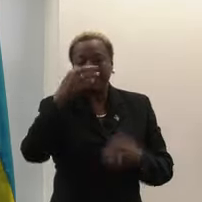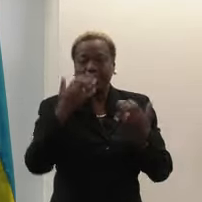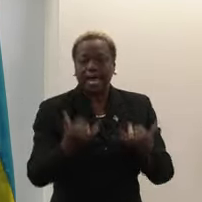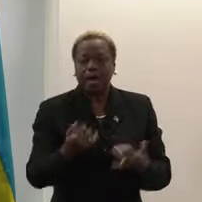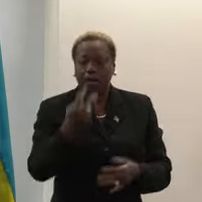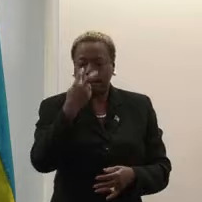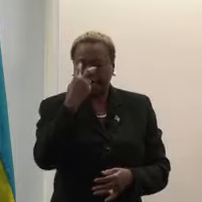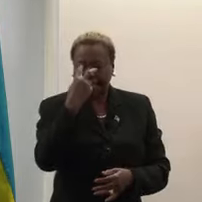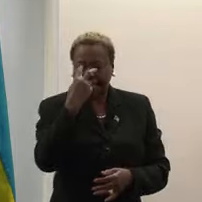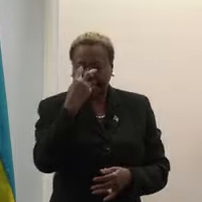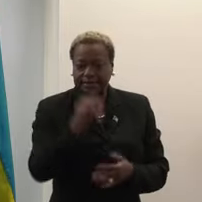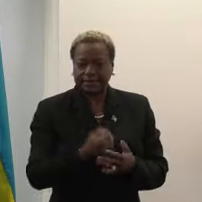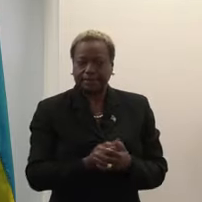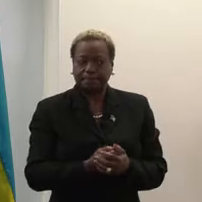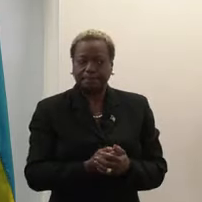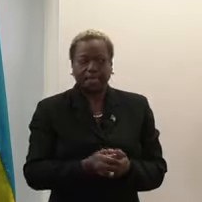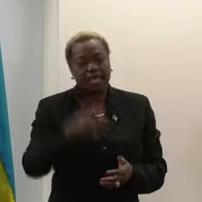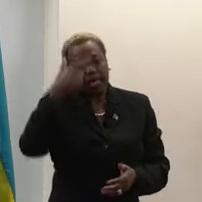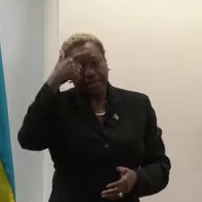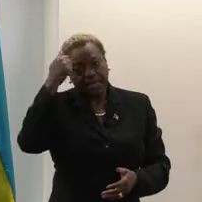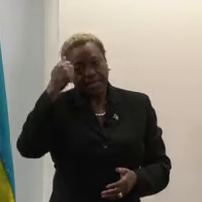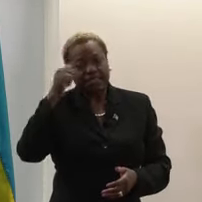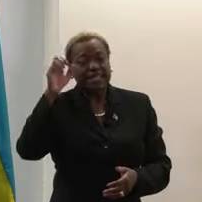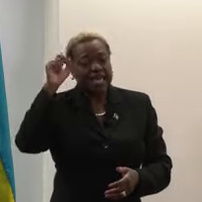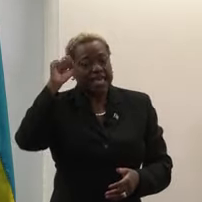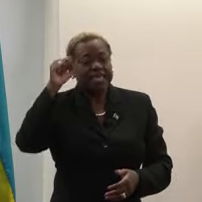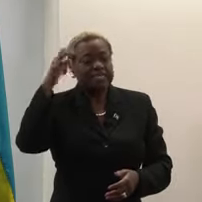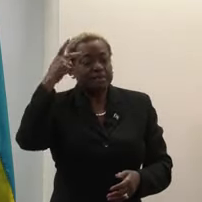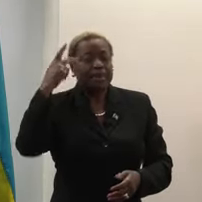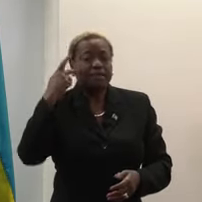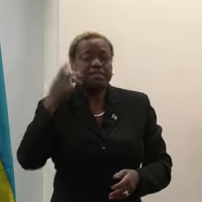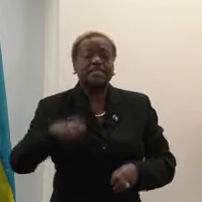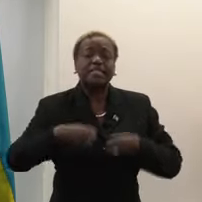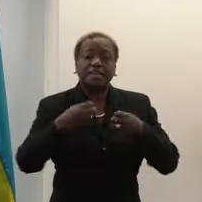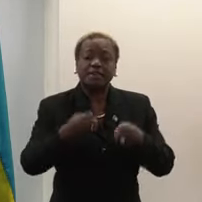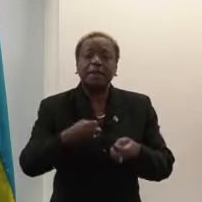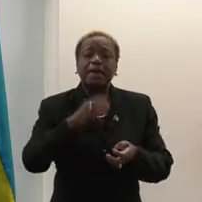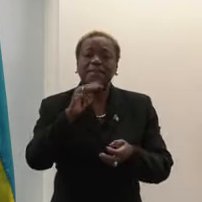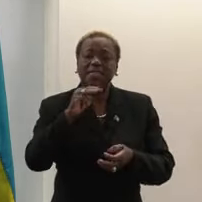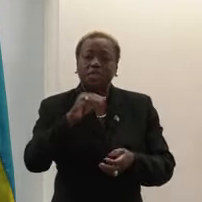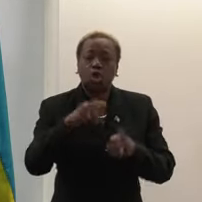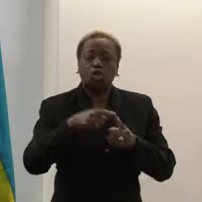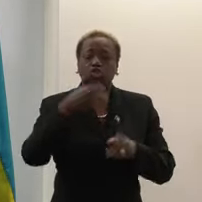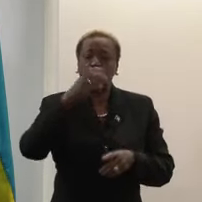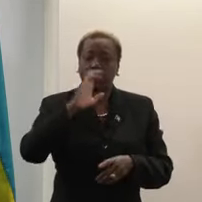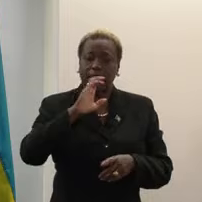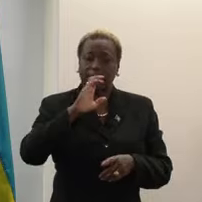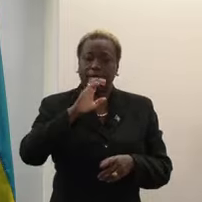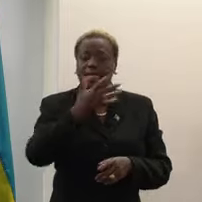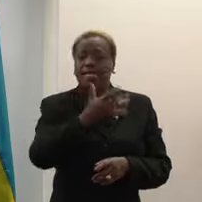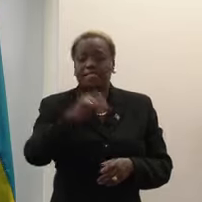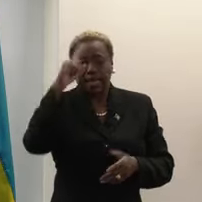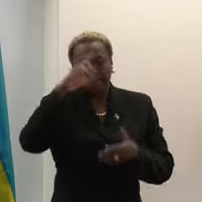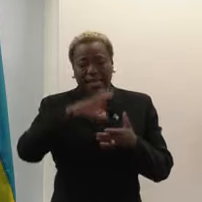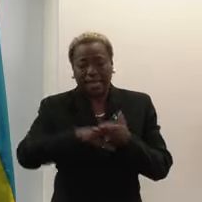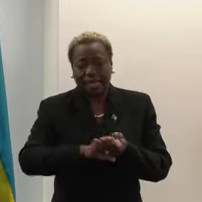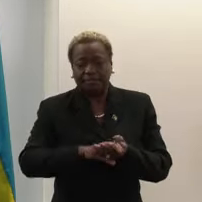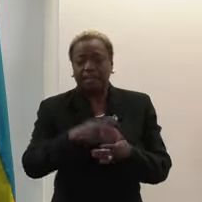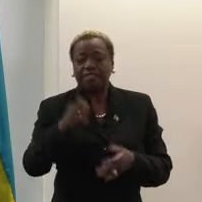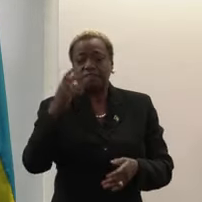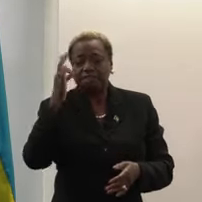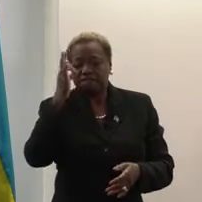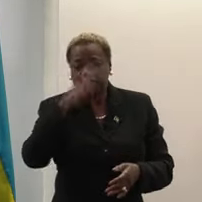blind. Because his parents gave him methanol to drink, because they believed the fake